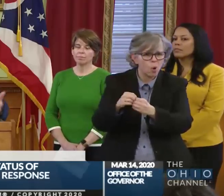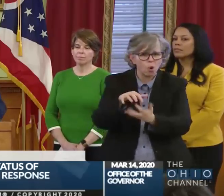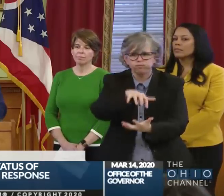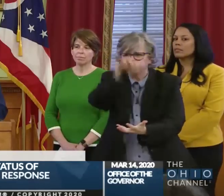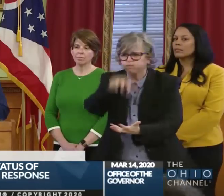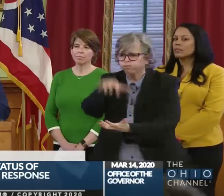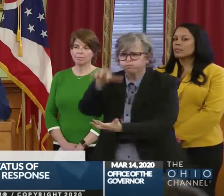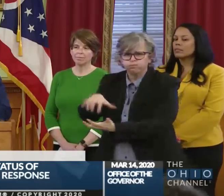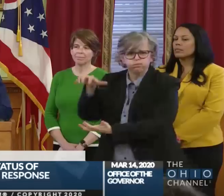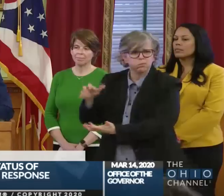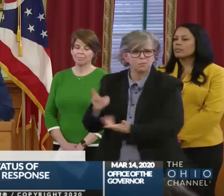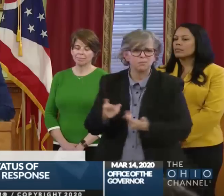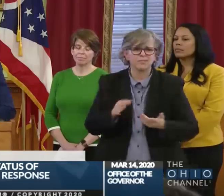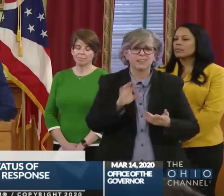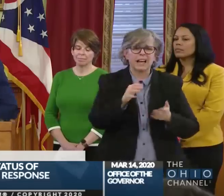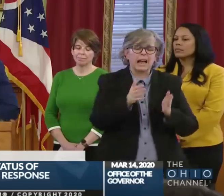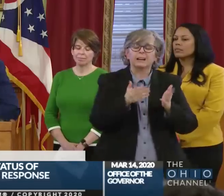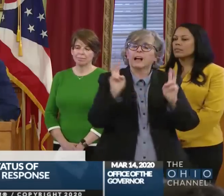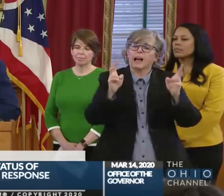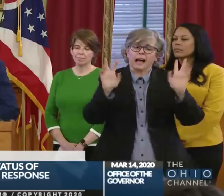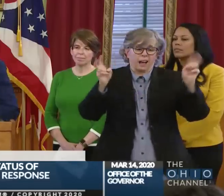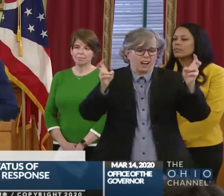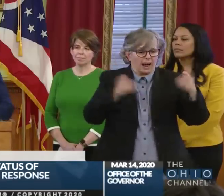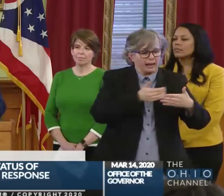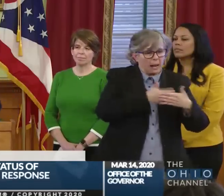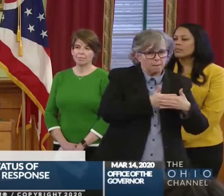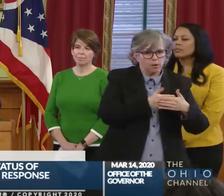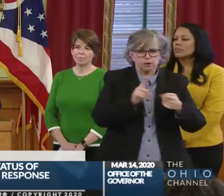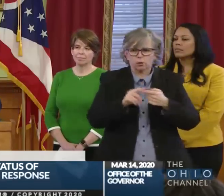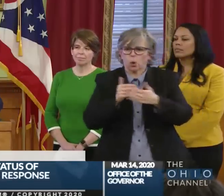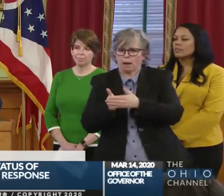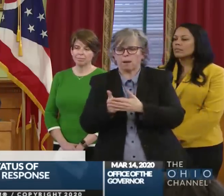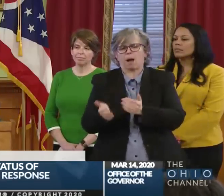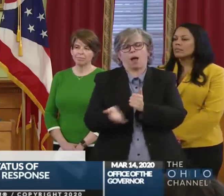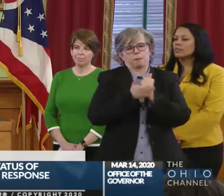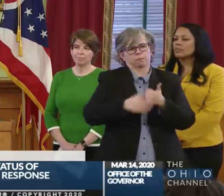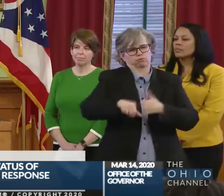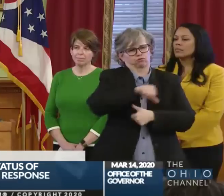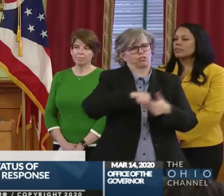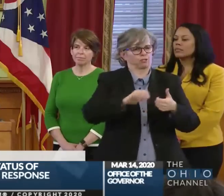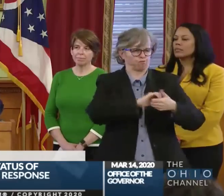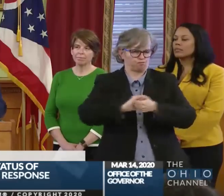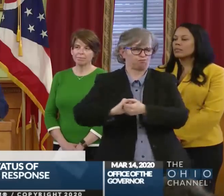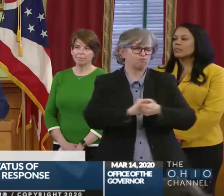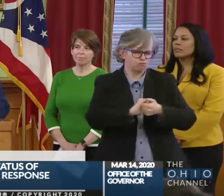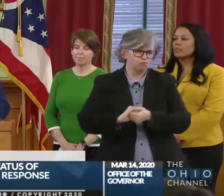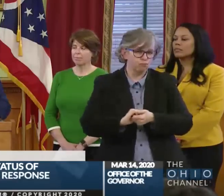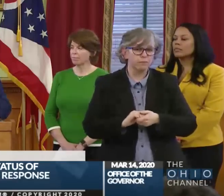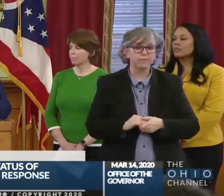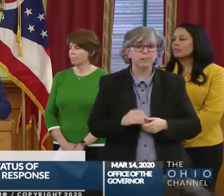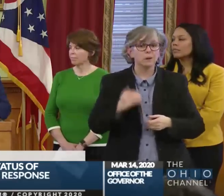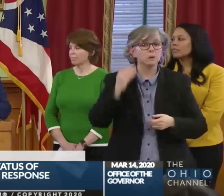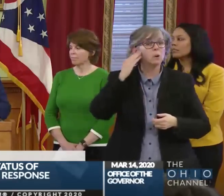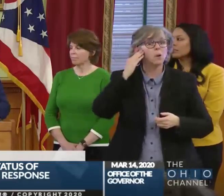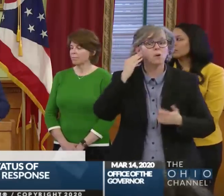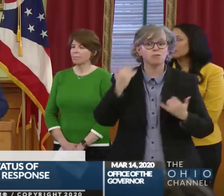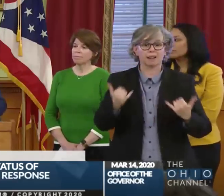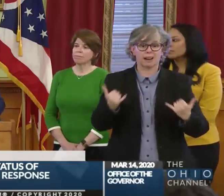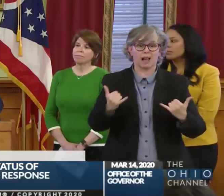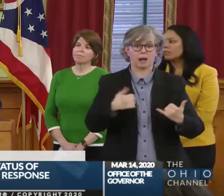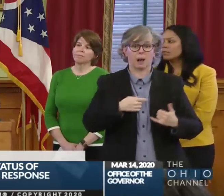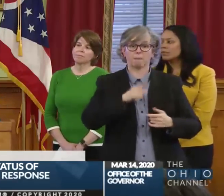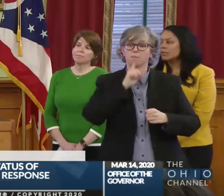just neighbor to neighbor help. As schools, right now I promise you, somewhere in Ohio, there is a mom or